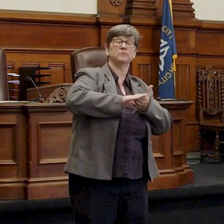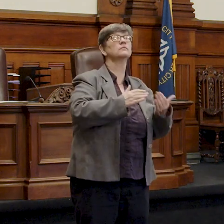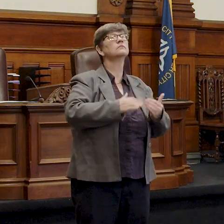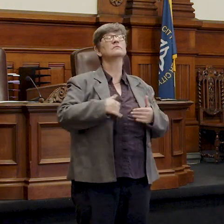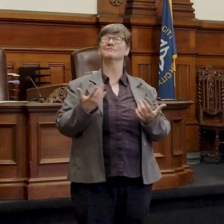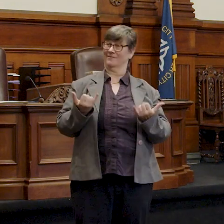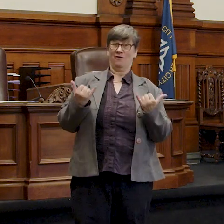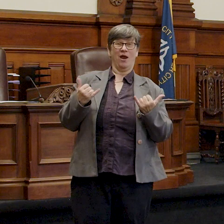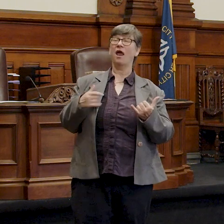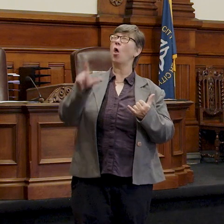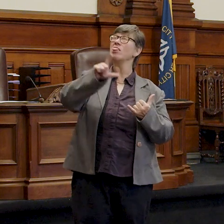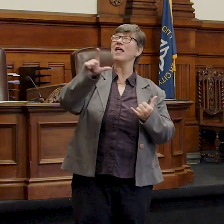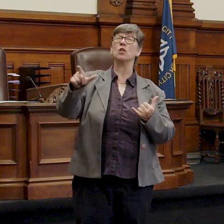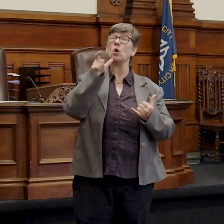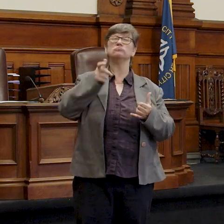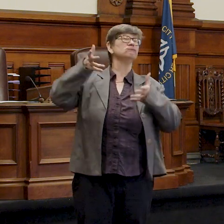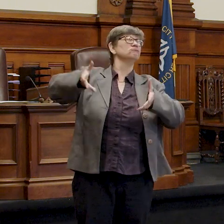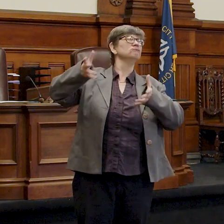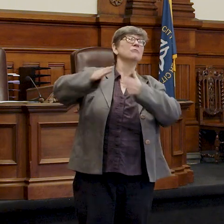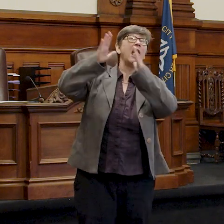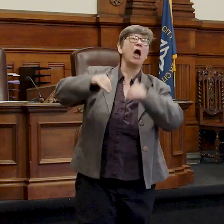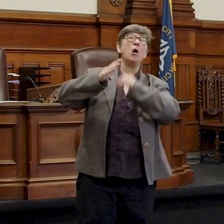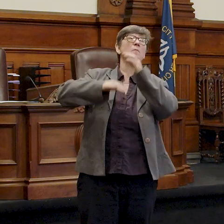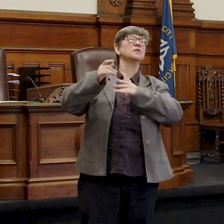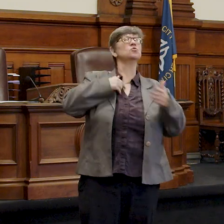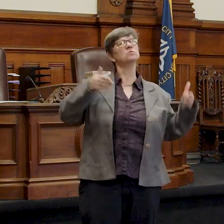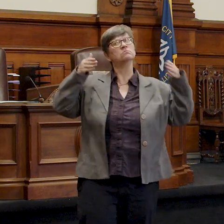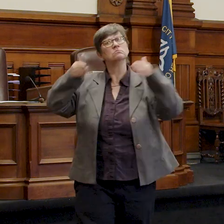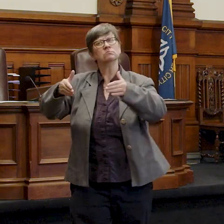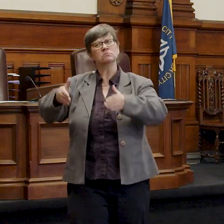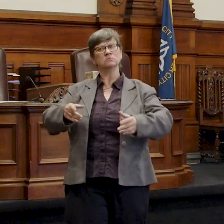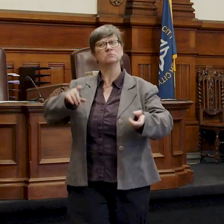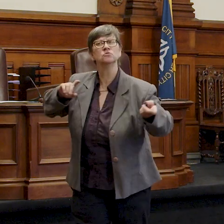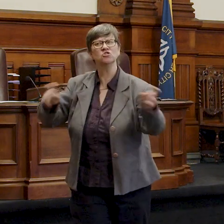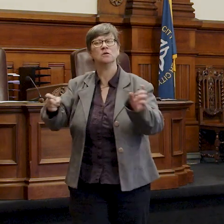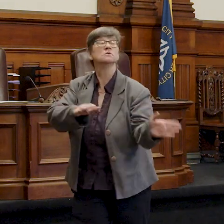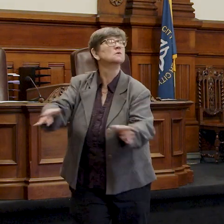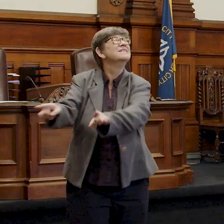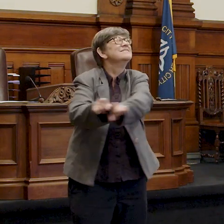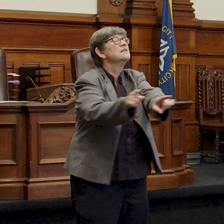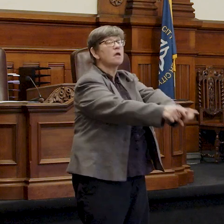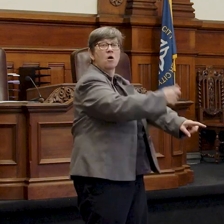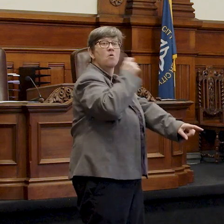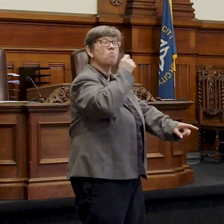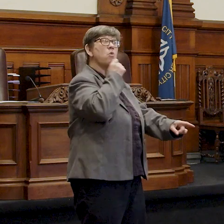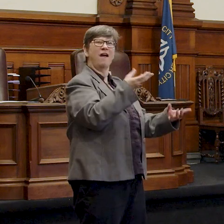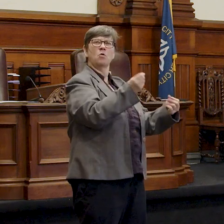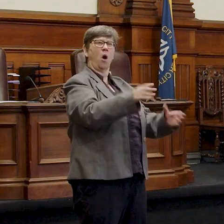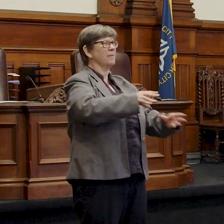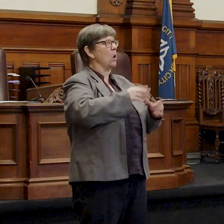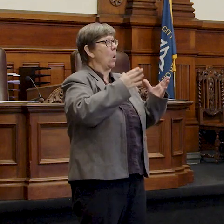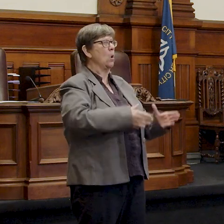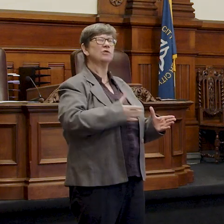blighted houses and buildings, we're also going to go after private property owners who turn a blind eye to litter, trash, and debris